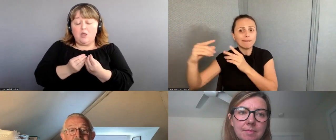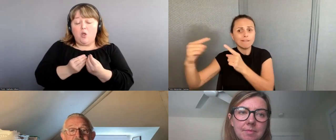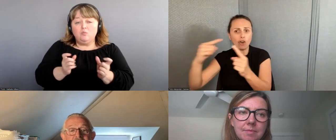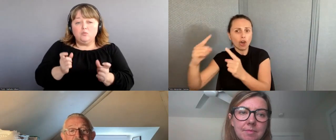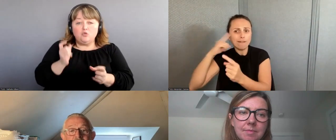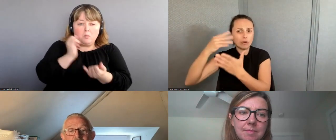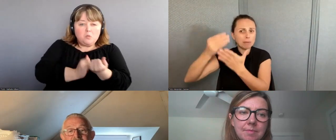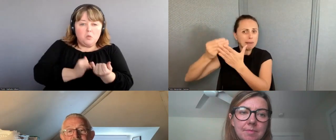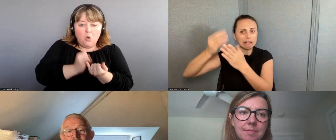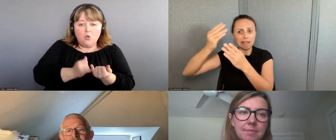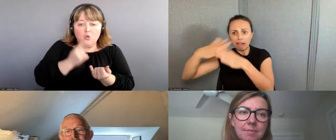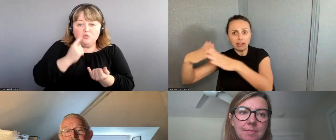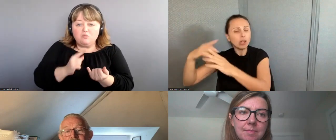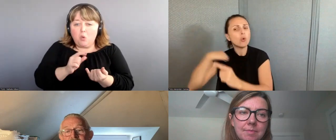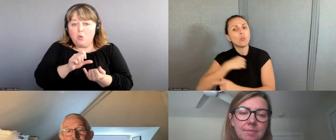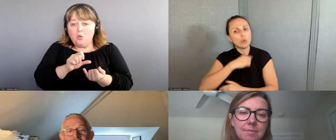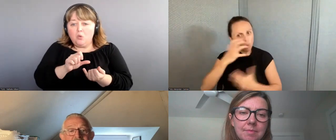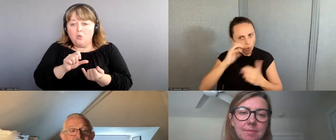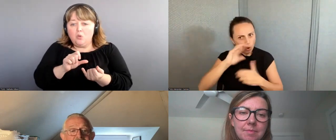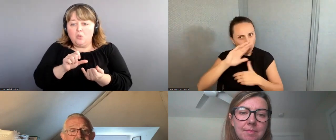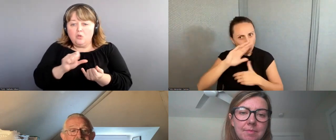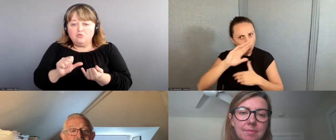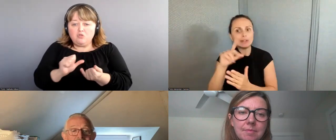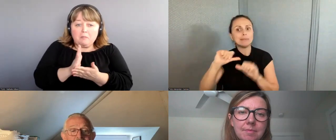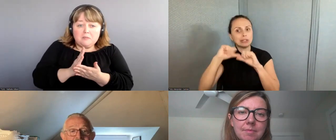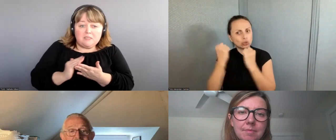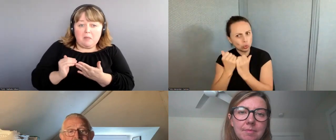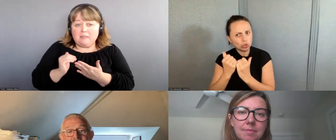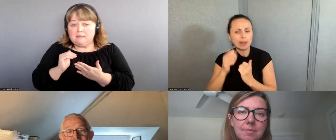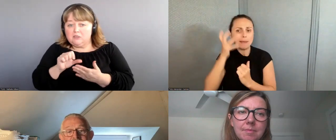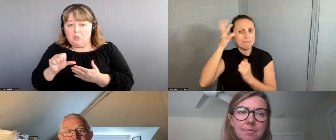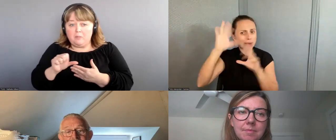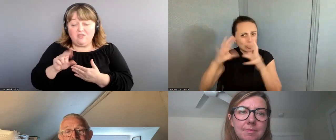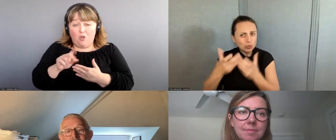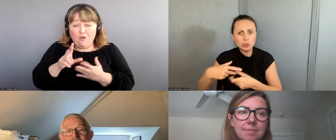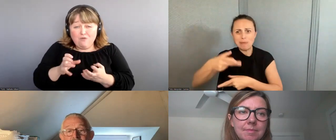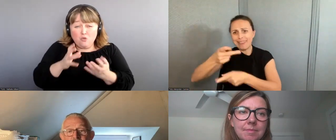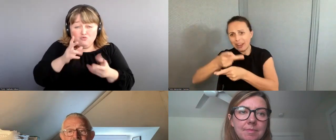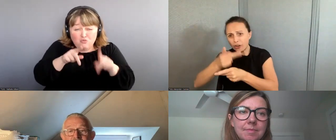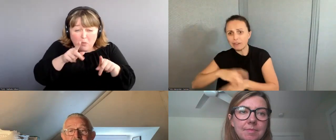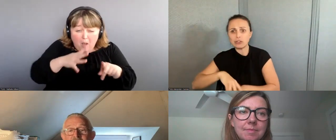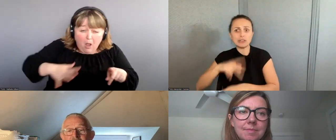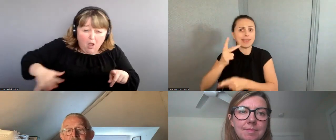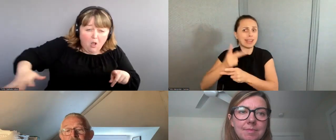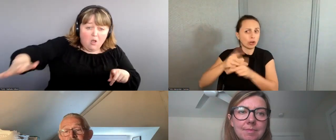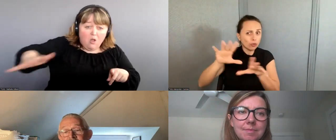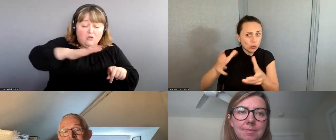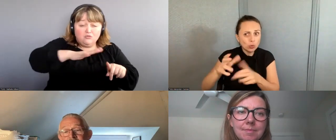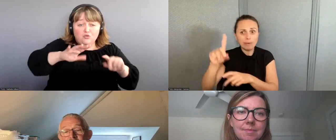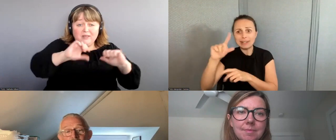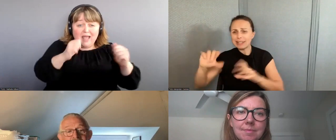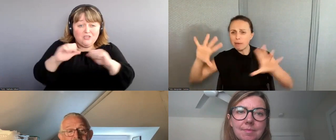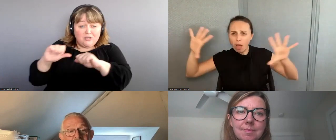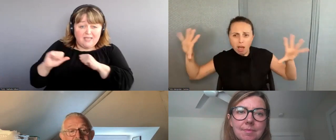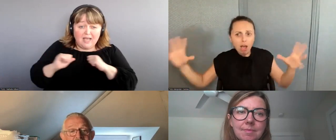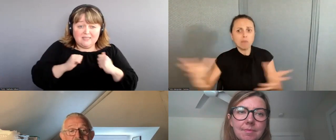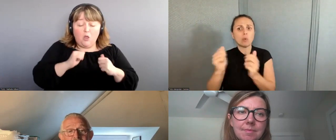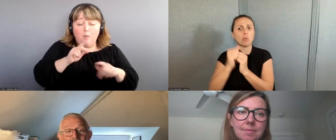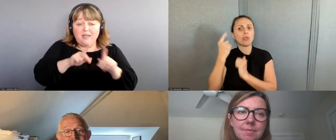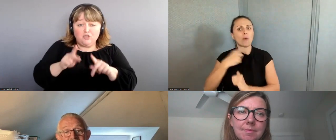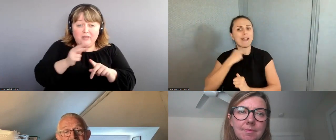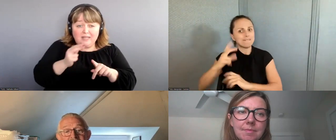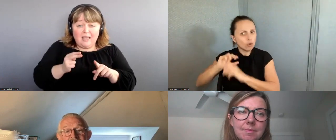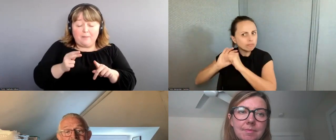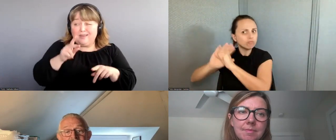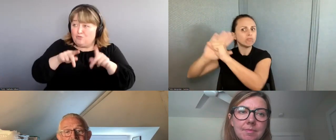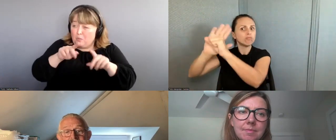divided. We want to see all disability associations, parent groups, caregiver groups, and disabled unite with one voice to support